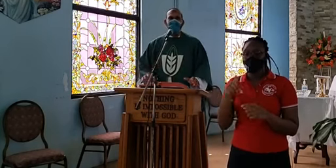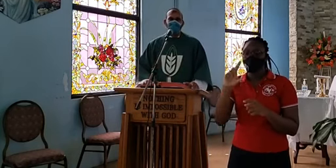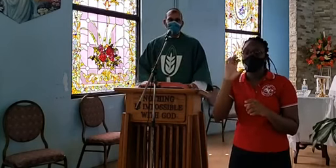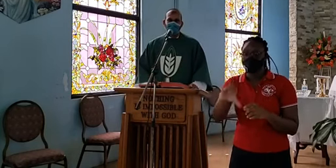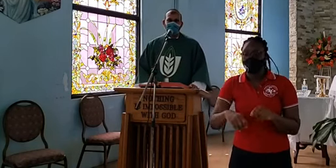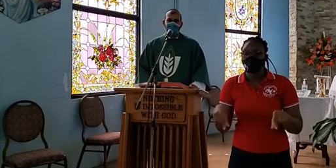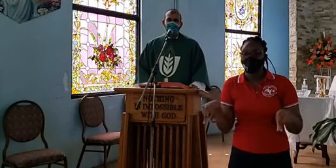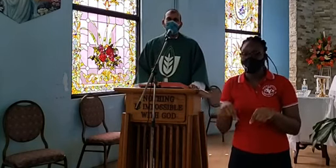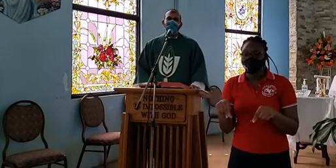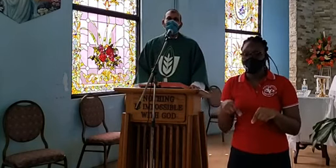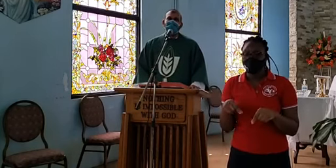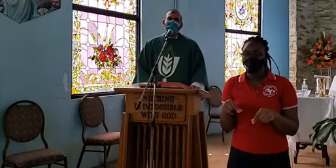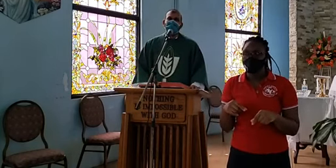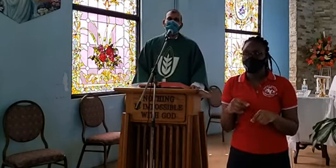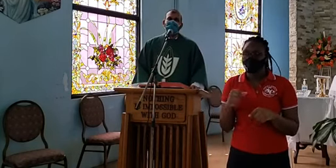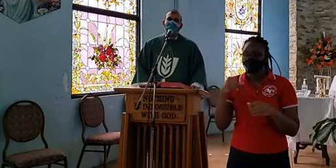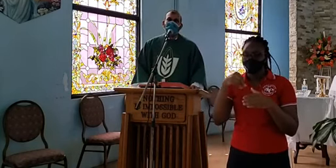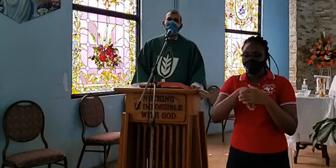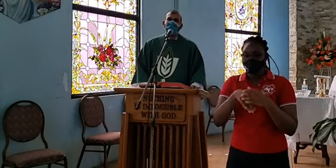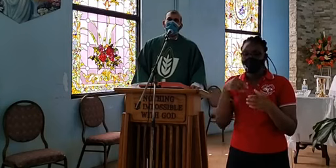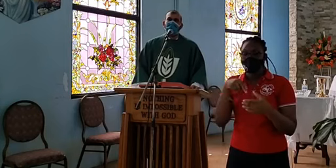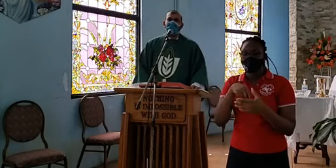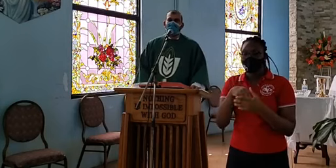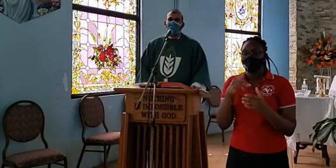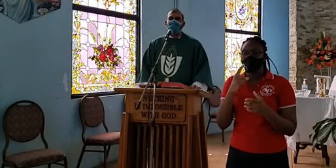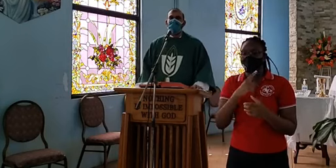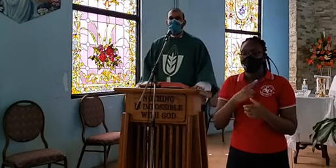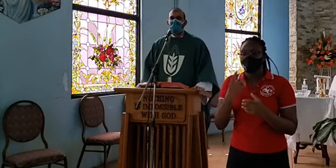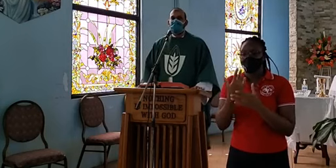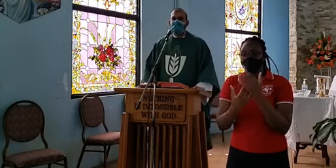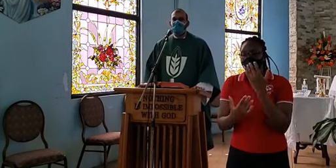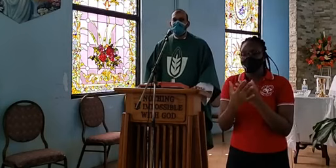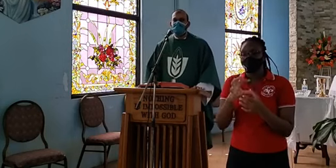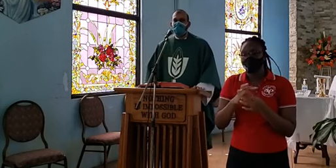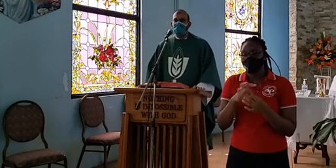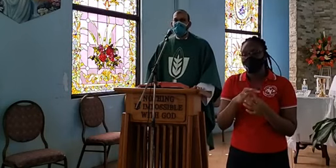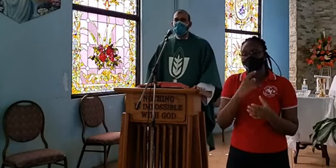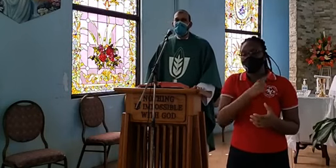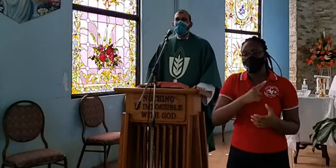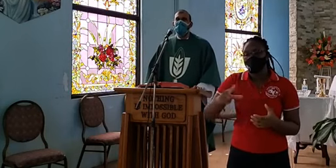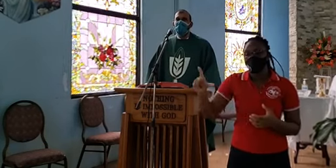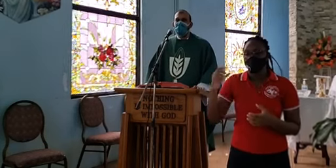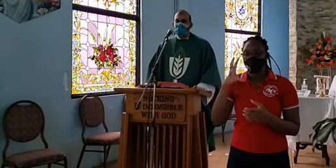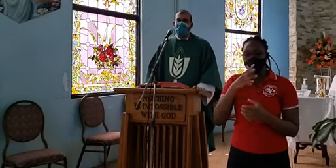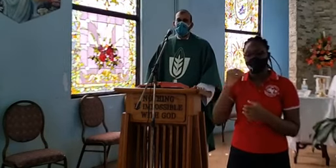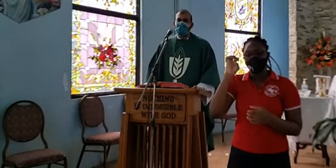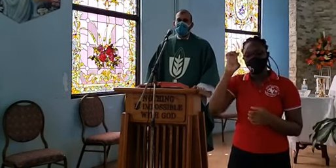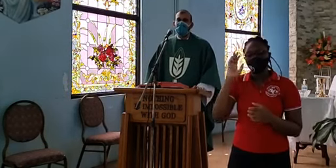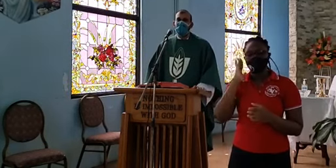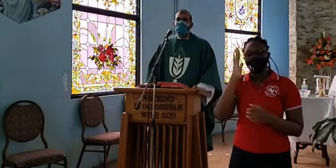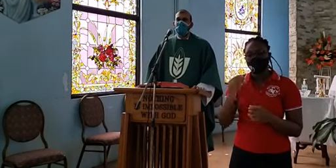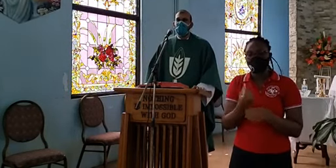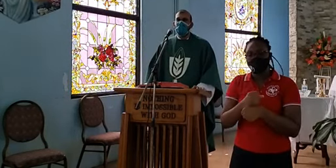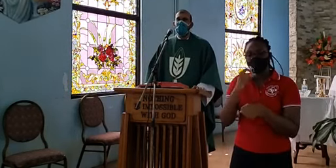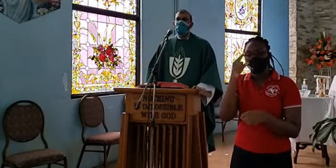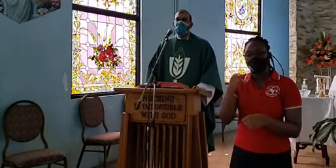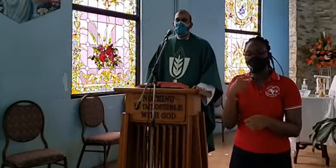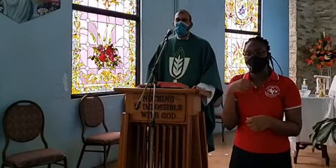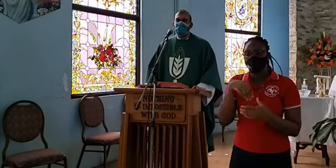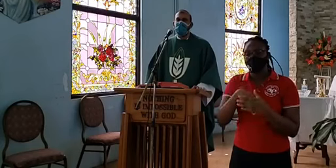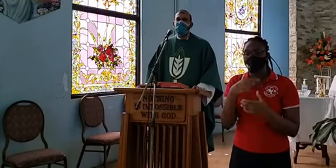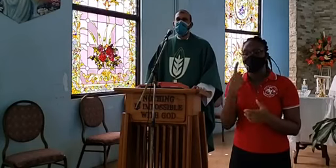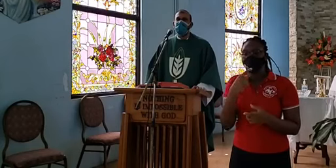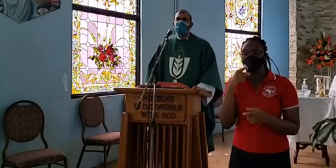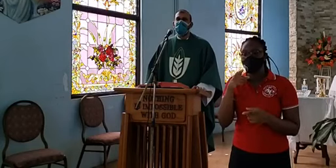can do, place it in the hands of Almighty God, and He will make you in who you